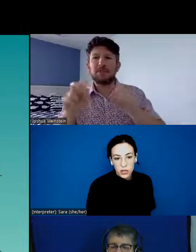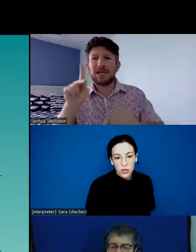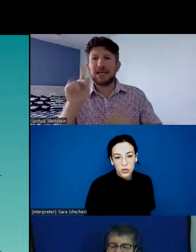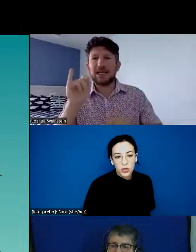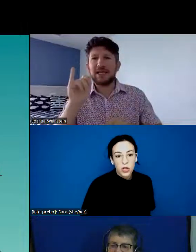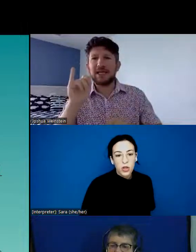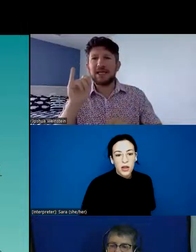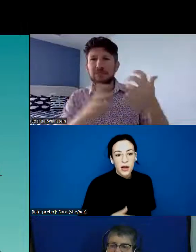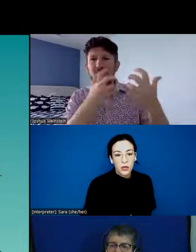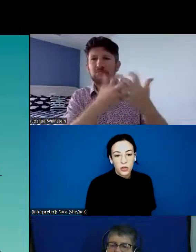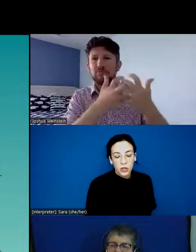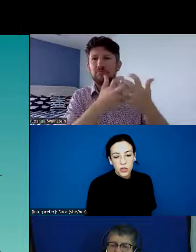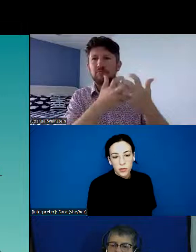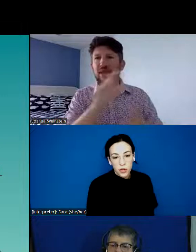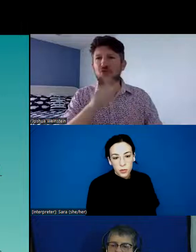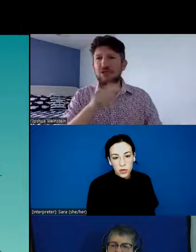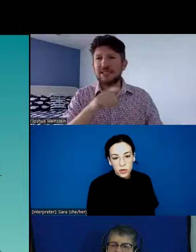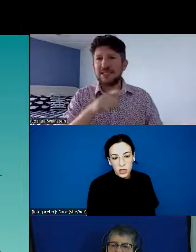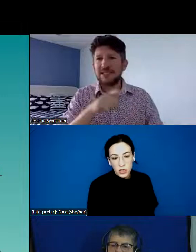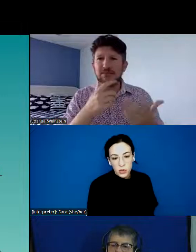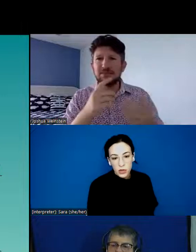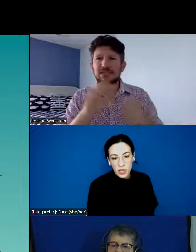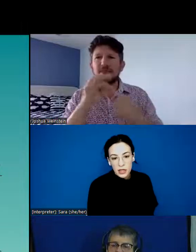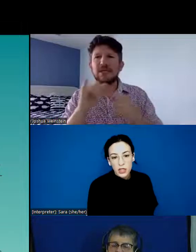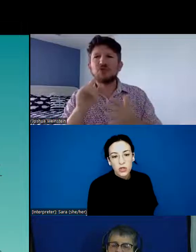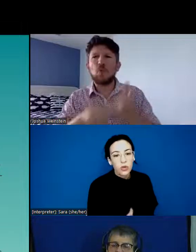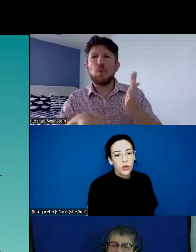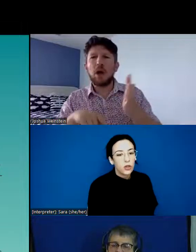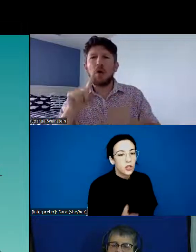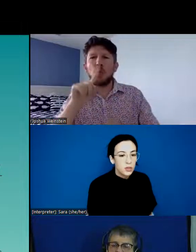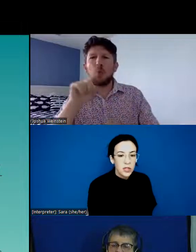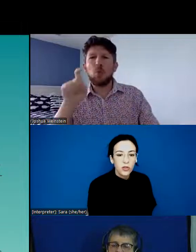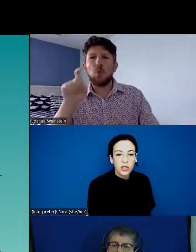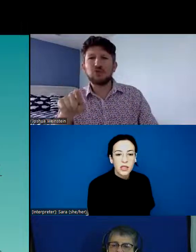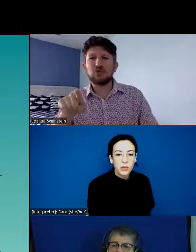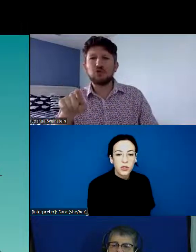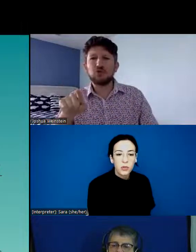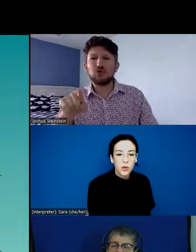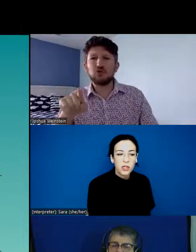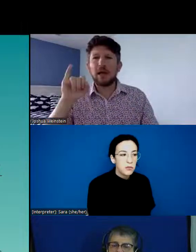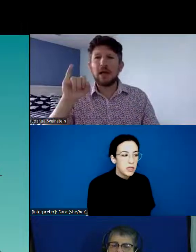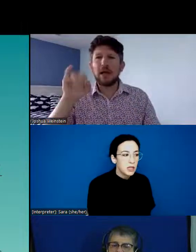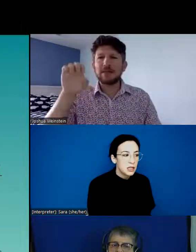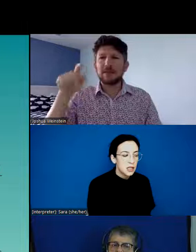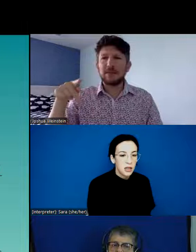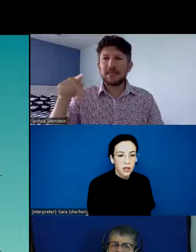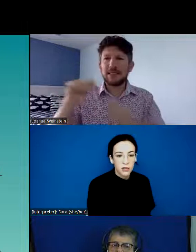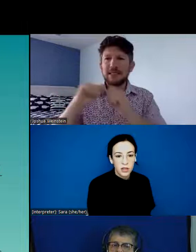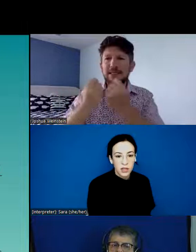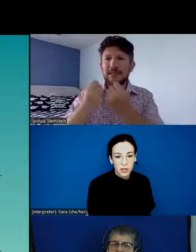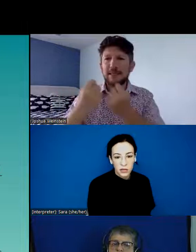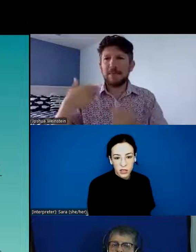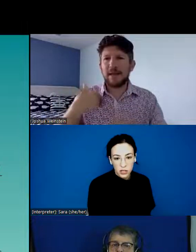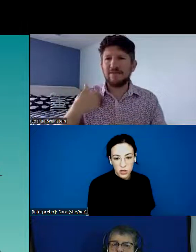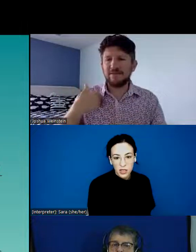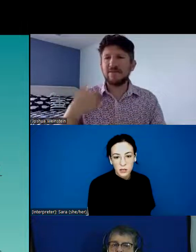with students who have an oral approach and use spoken English or cued speech, for example. So we'd want to meet the needs of